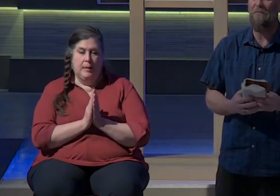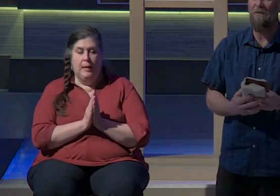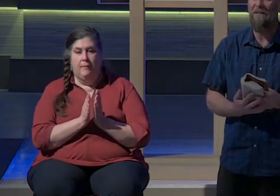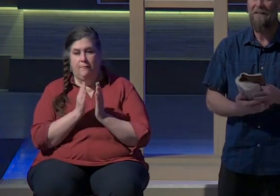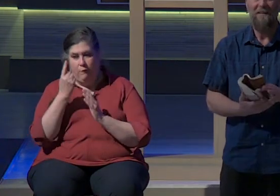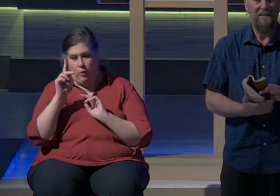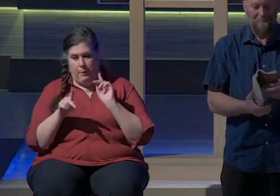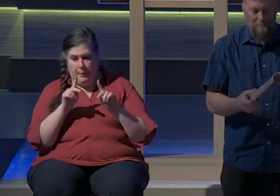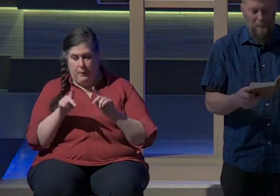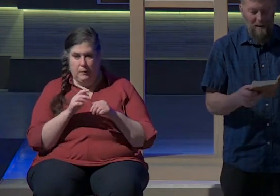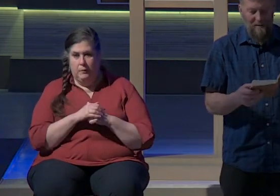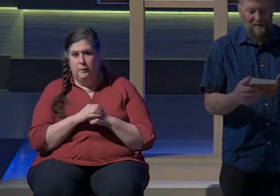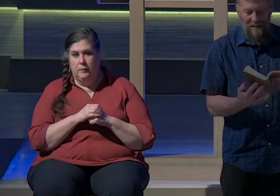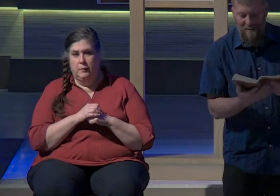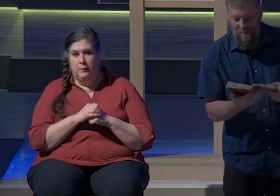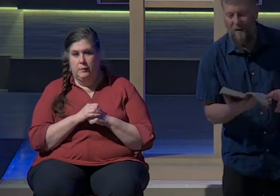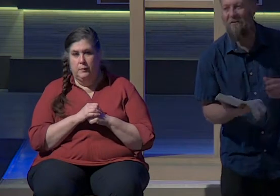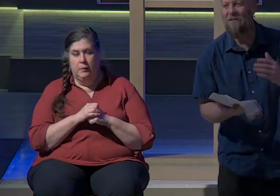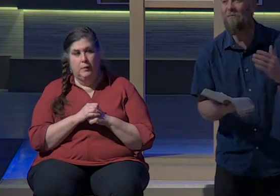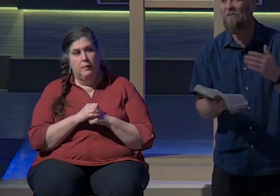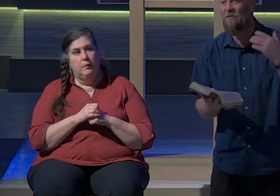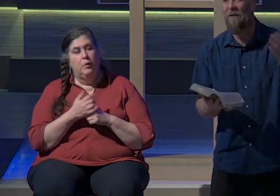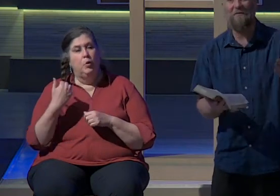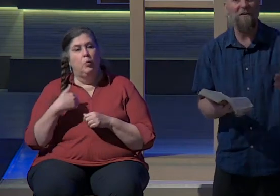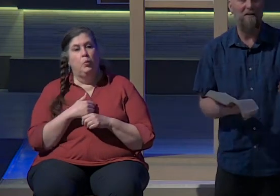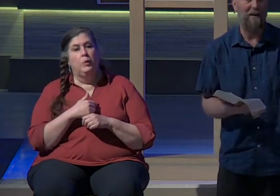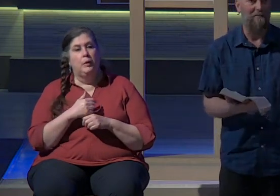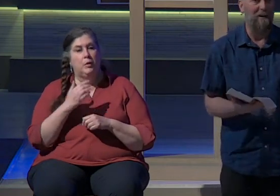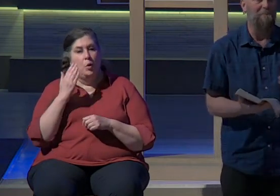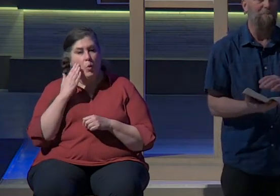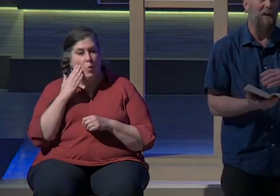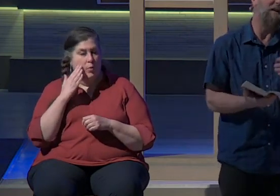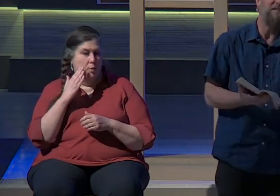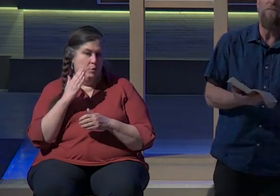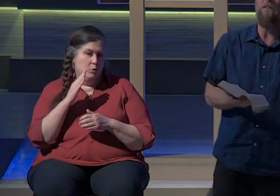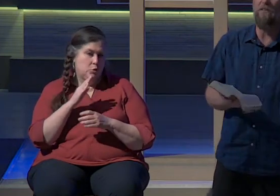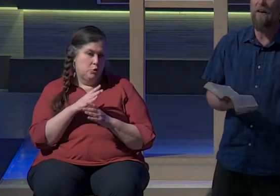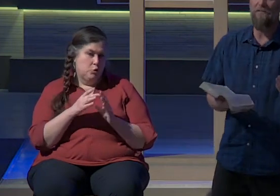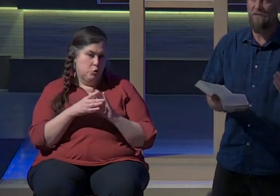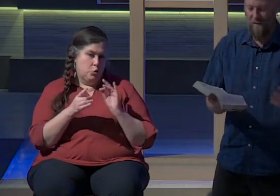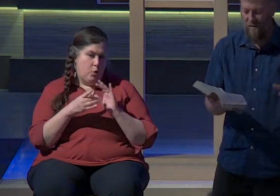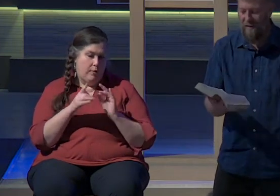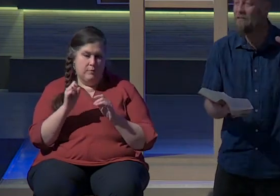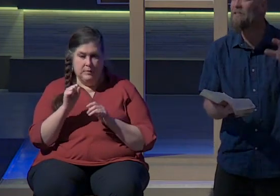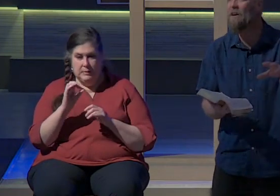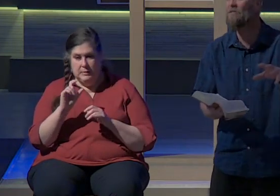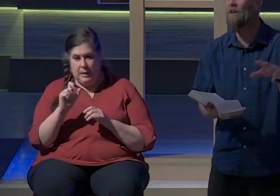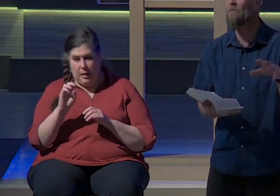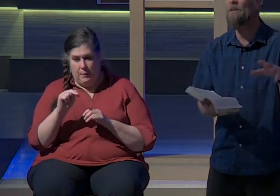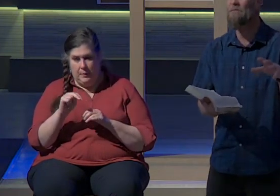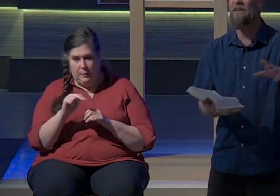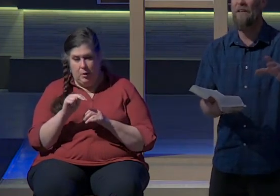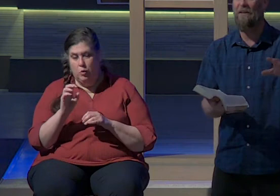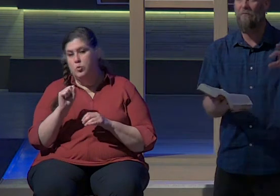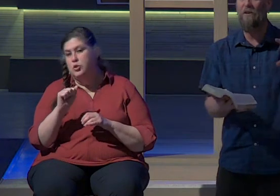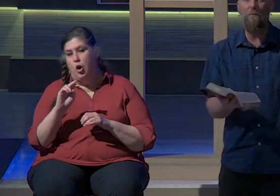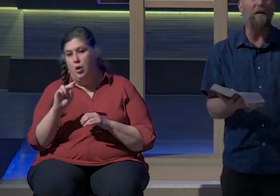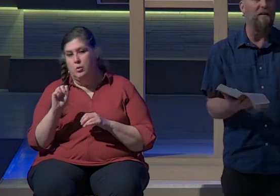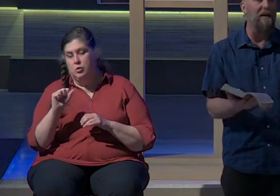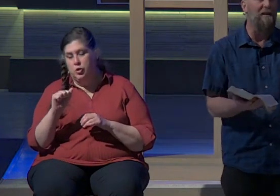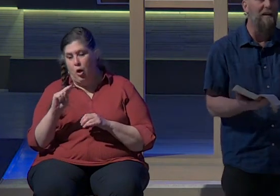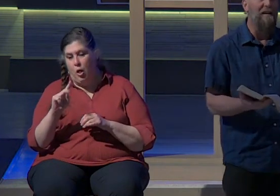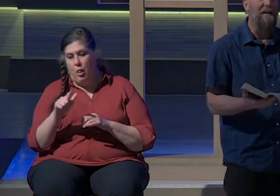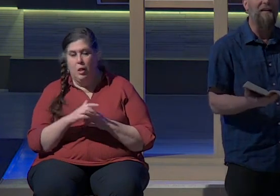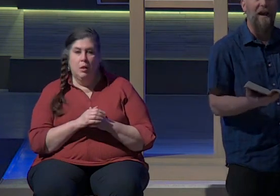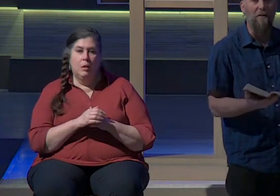the people. We know some of the story of Saul now, right? Actually, we know a lot of the story. Okay, this is how Saul becomes king. We know part